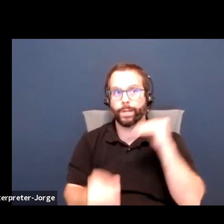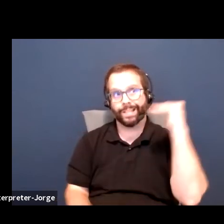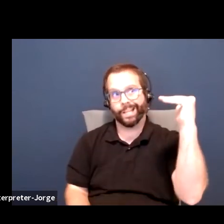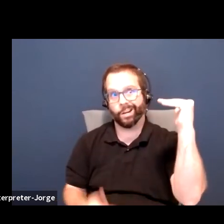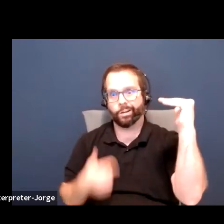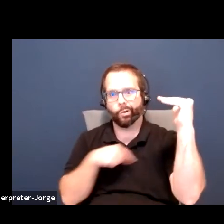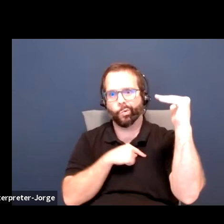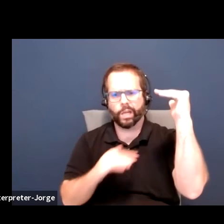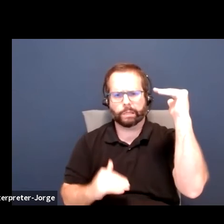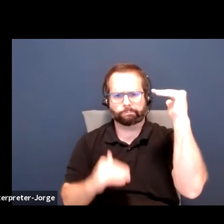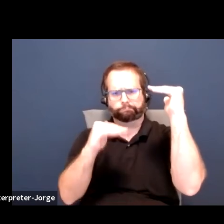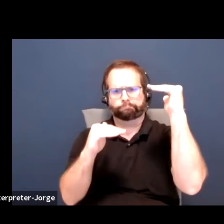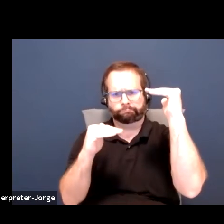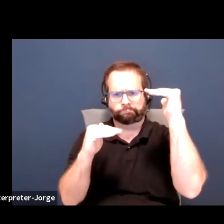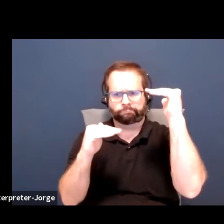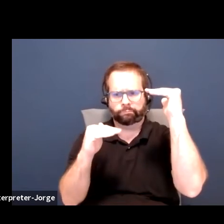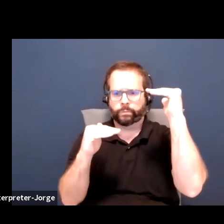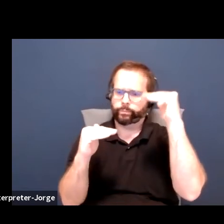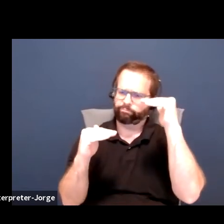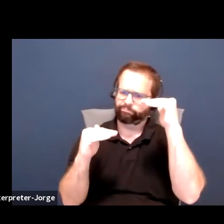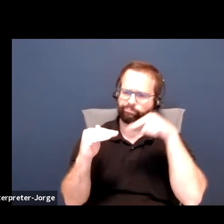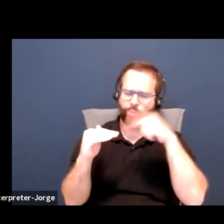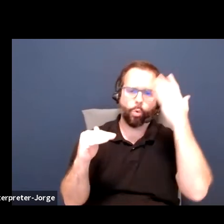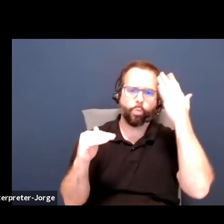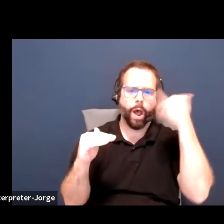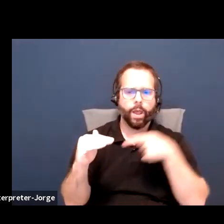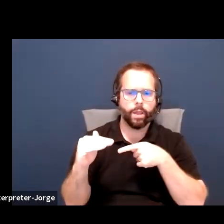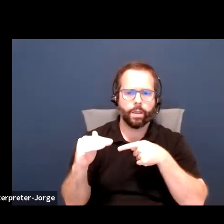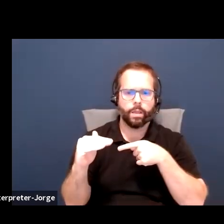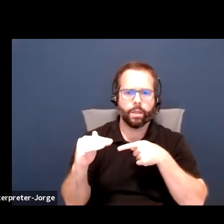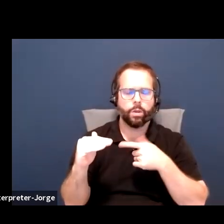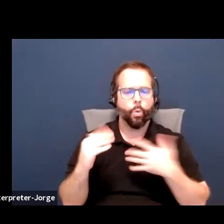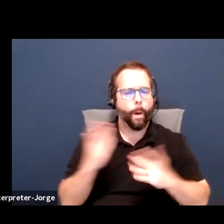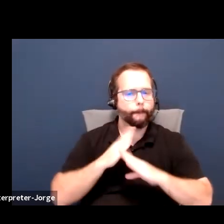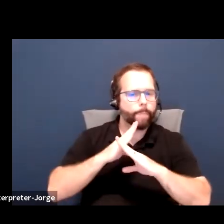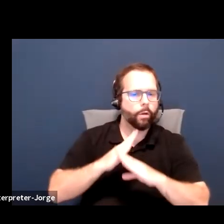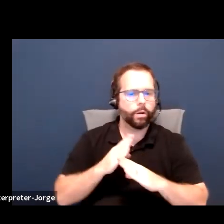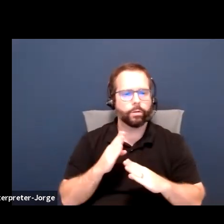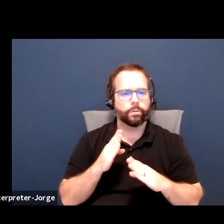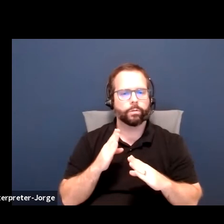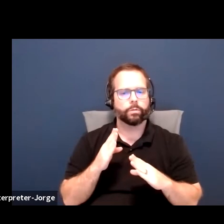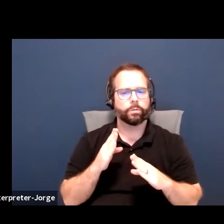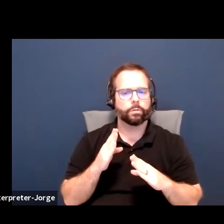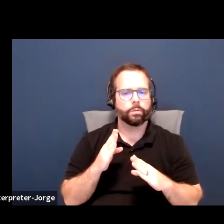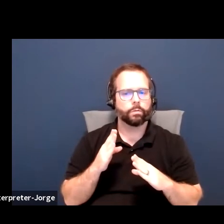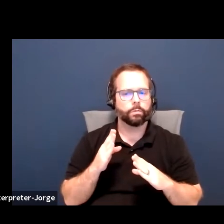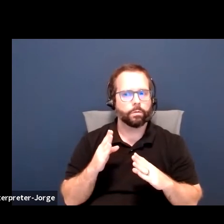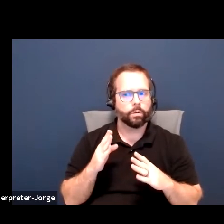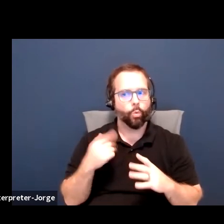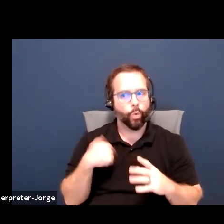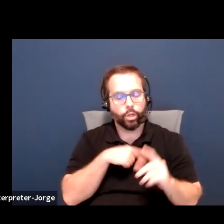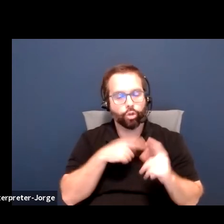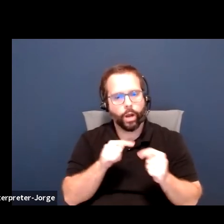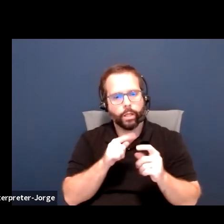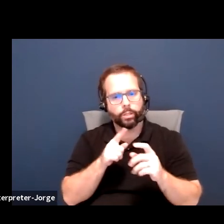to understand what the barriers were that staff person ran into so that we can actually try to go around those